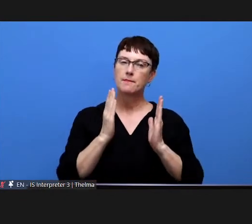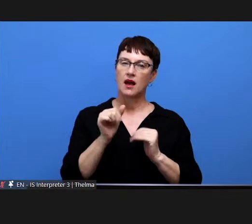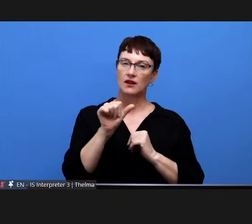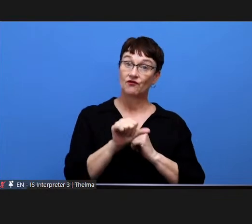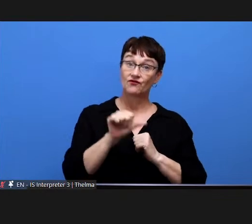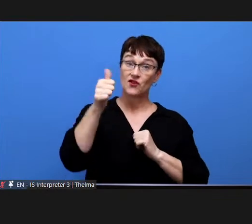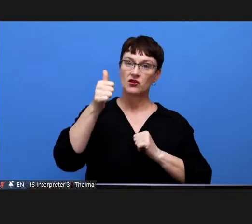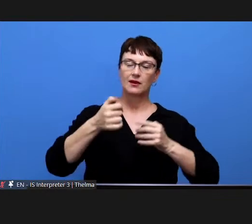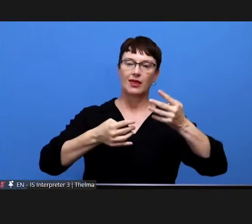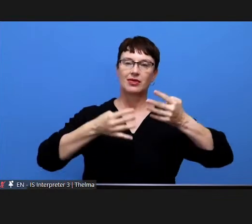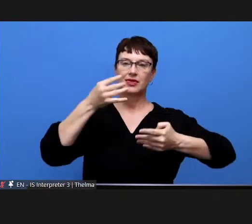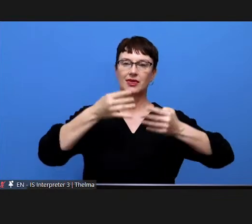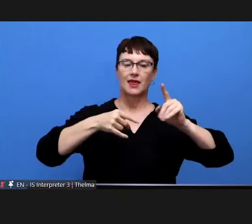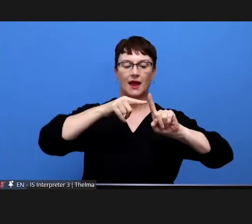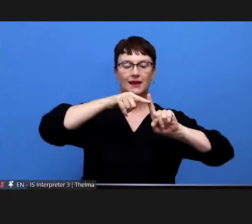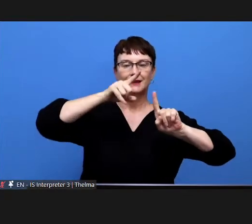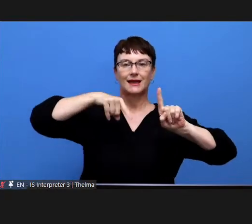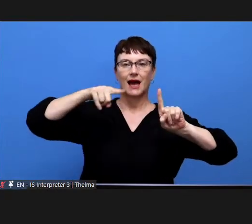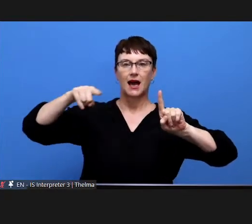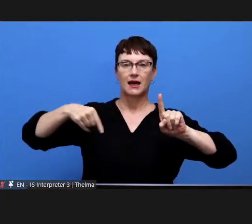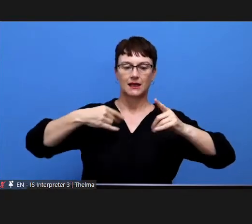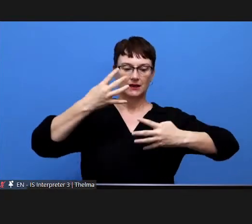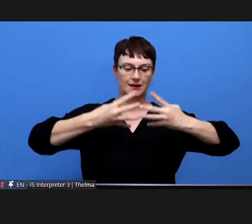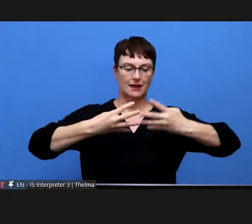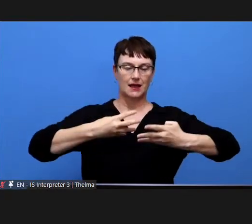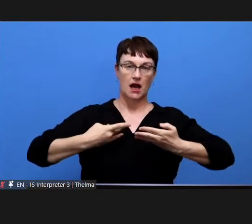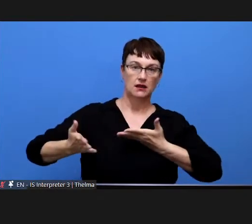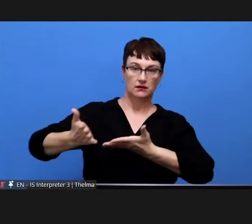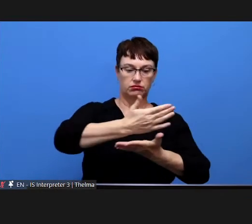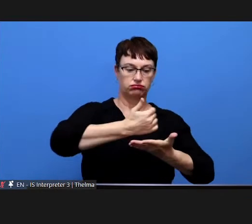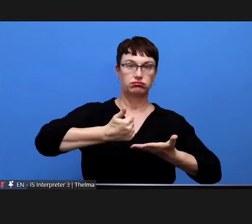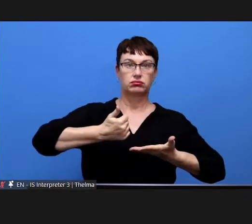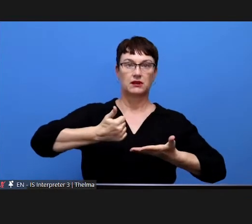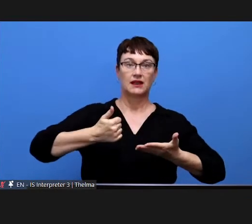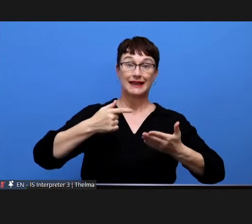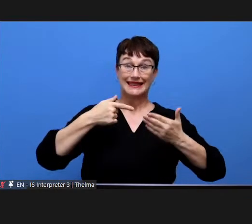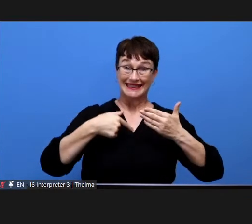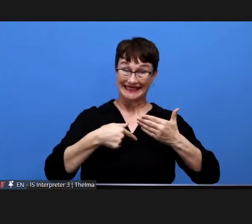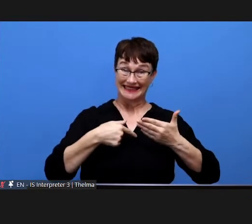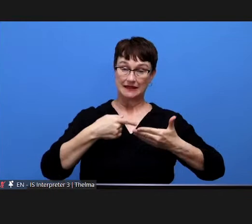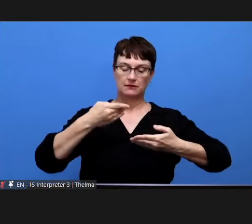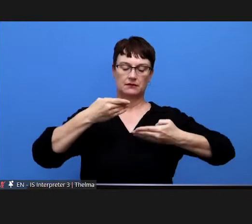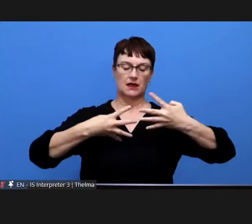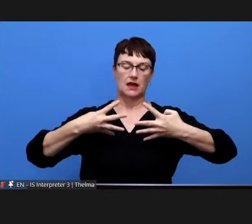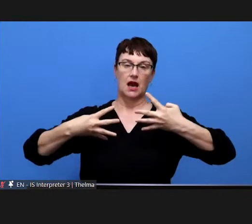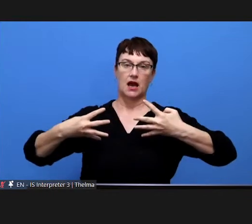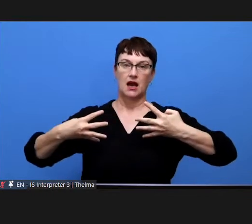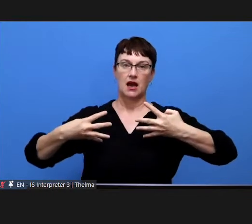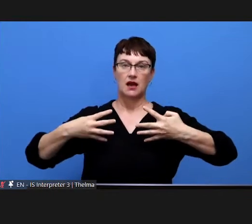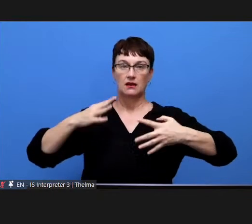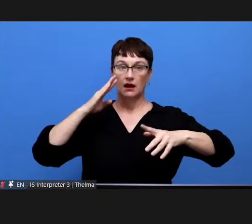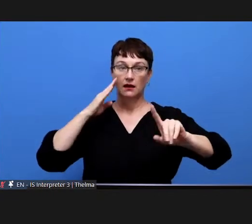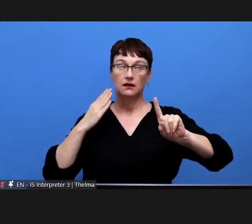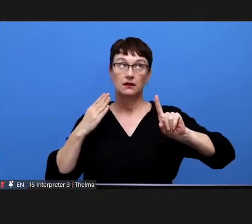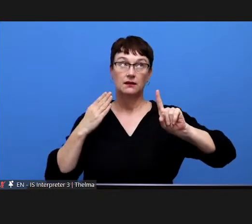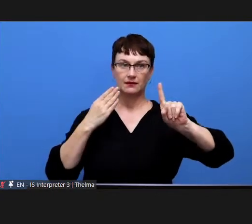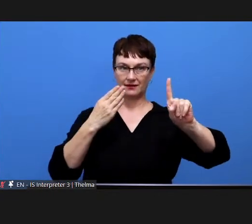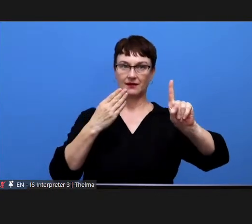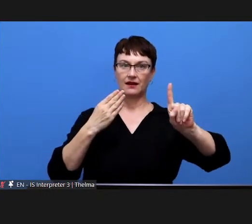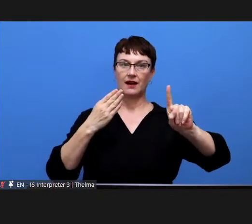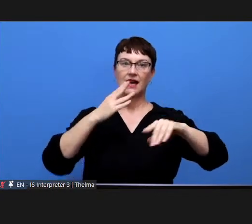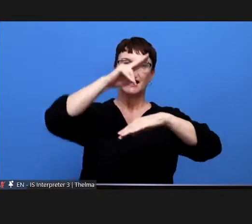with what we call the national human rights protection systems or mechanism. And when you take